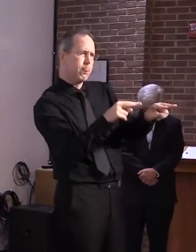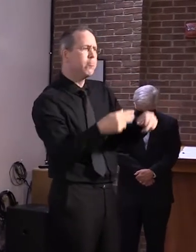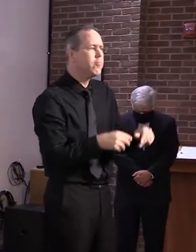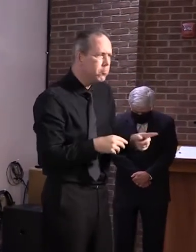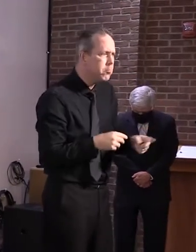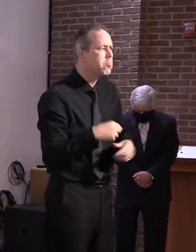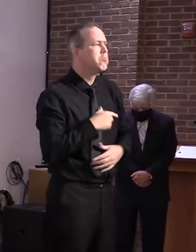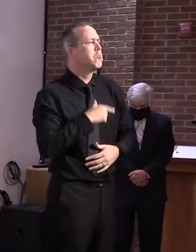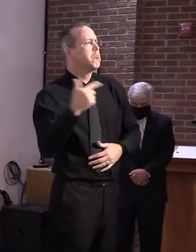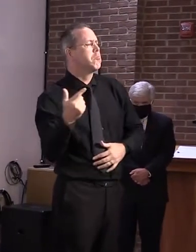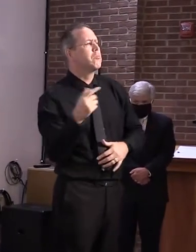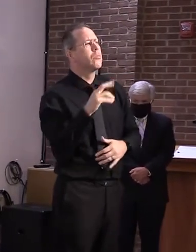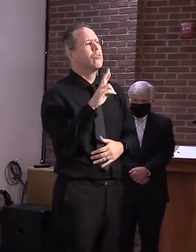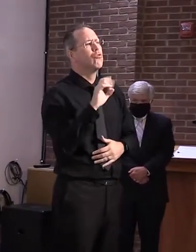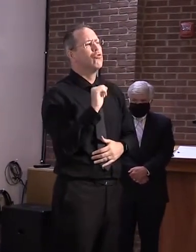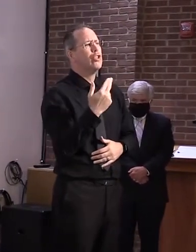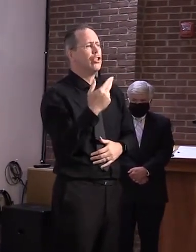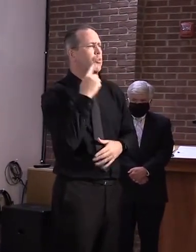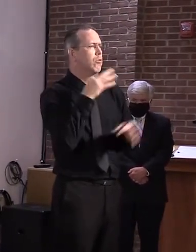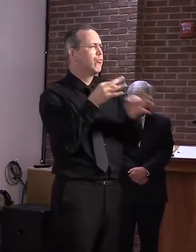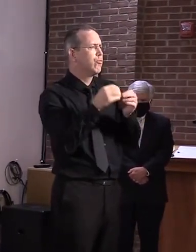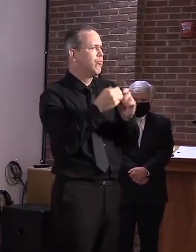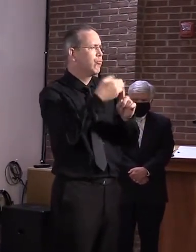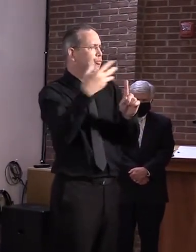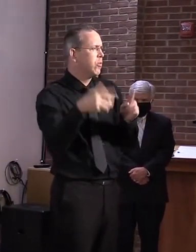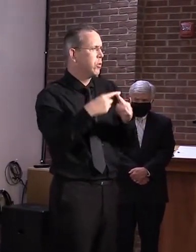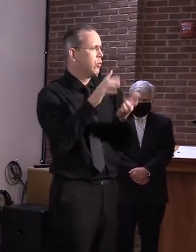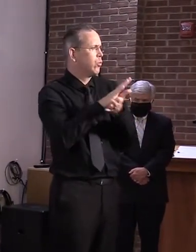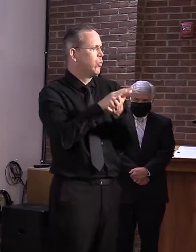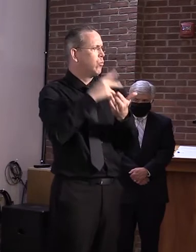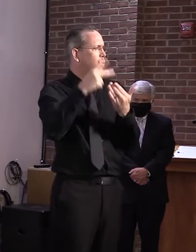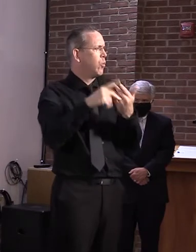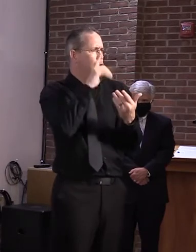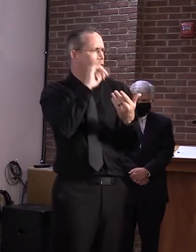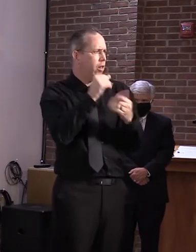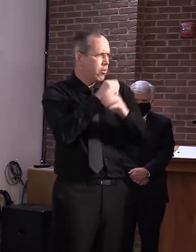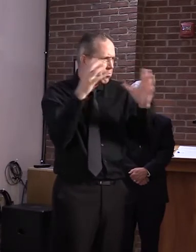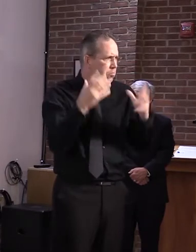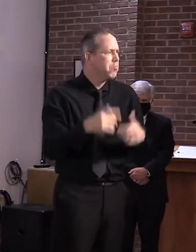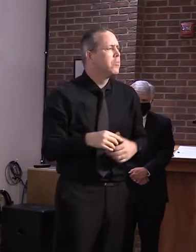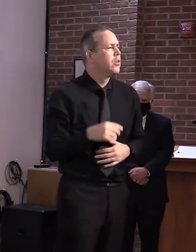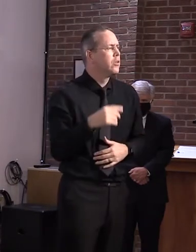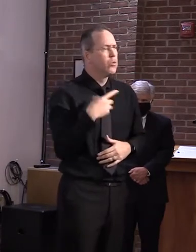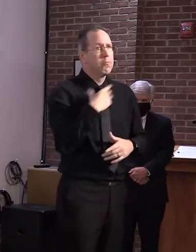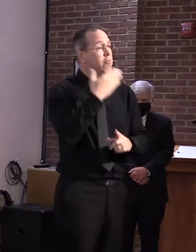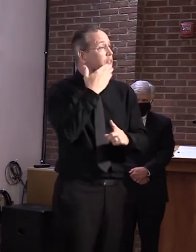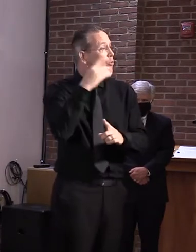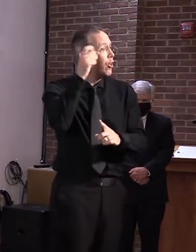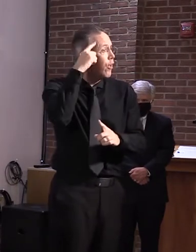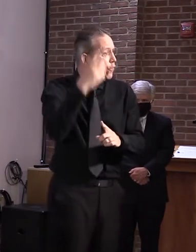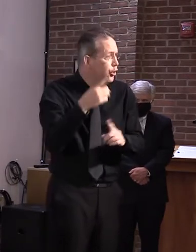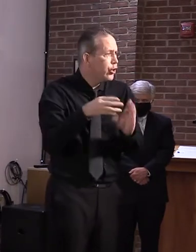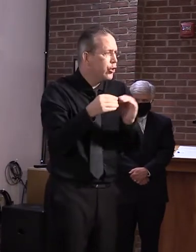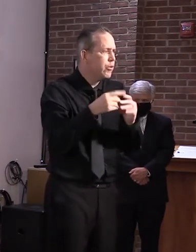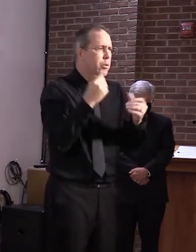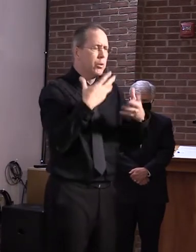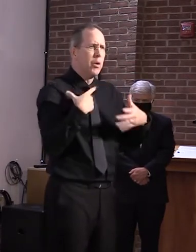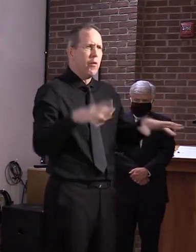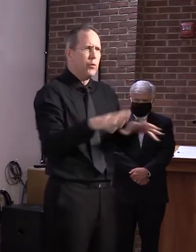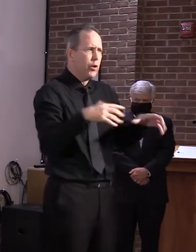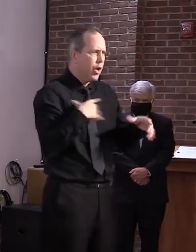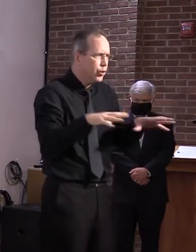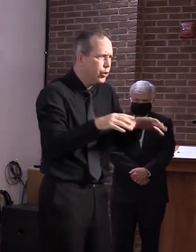Thank you, Governor, and good morning, everyone. It's great to be with you, and it's an honor to serve as a volunteer on the Restart Task